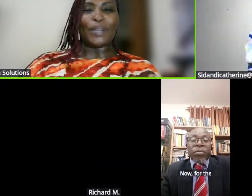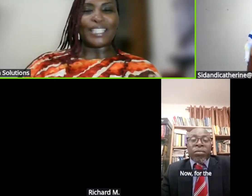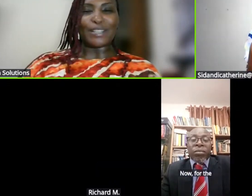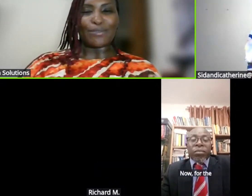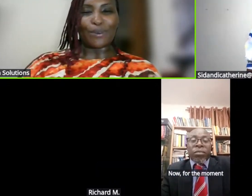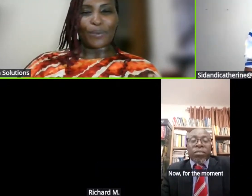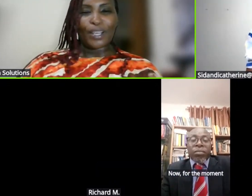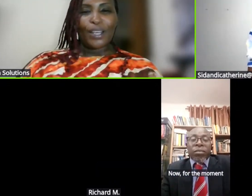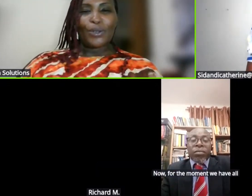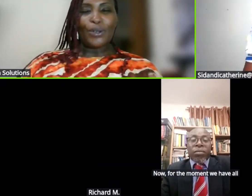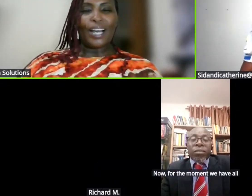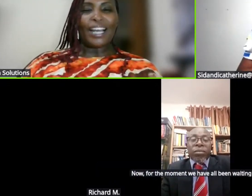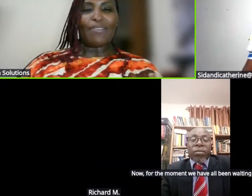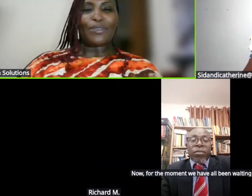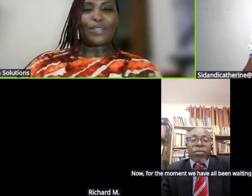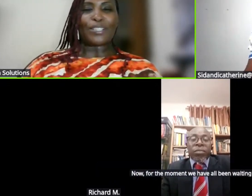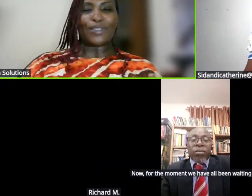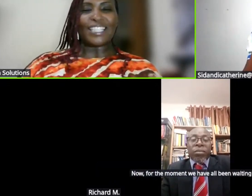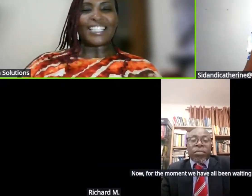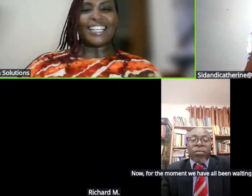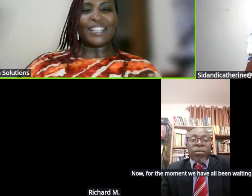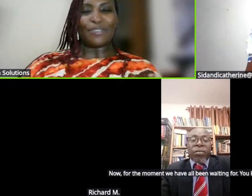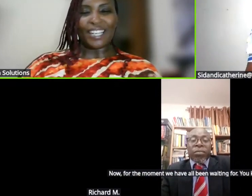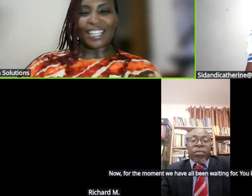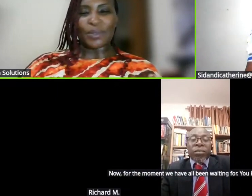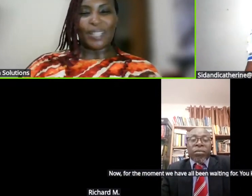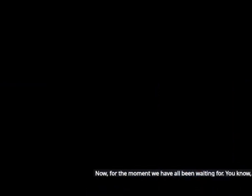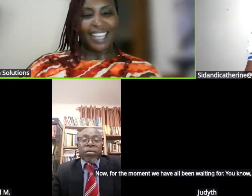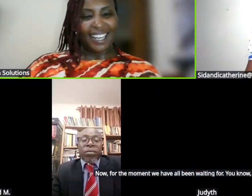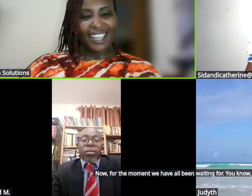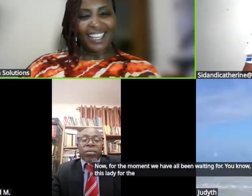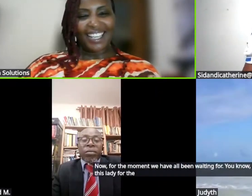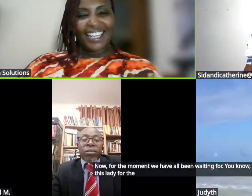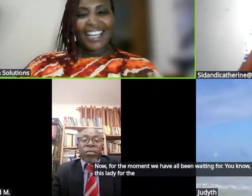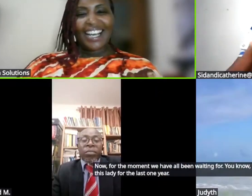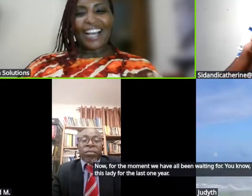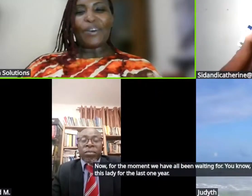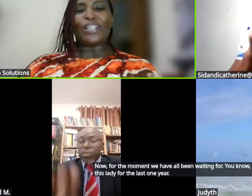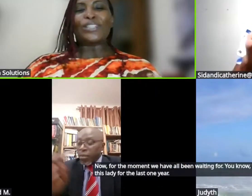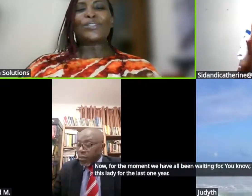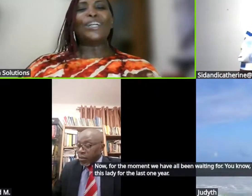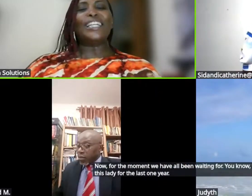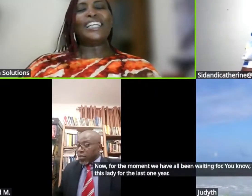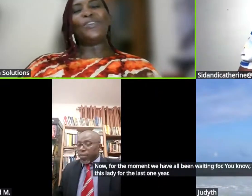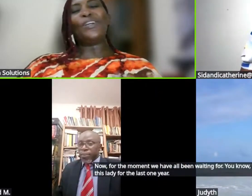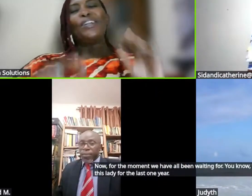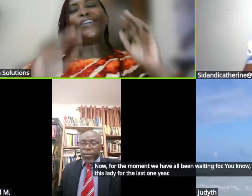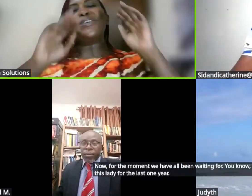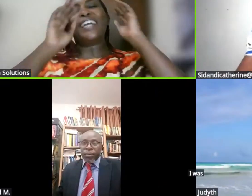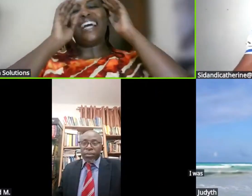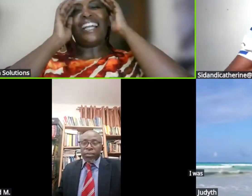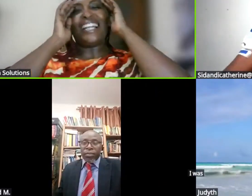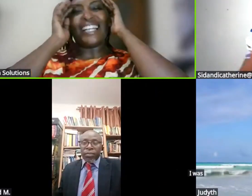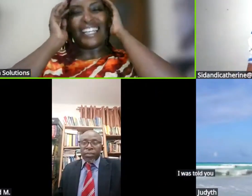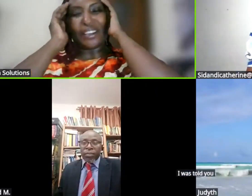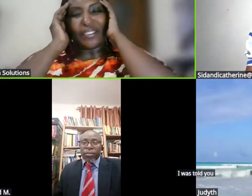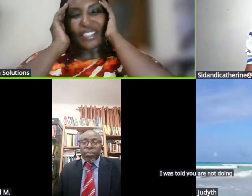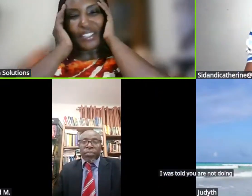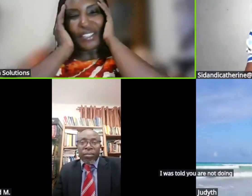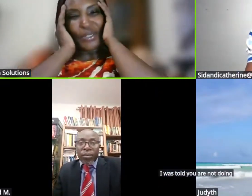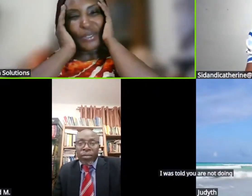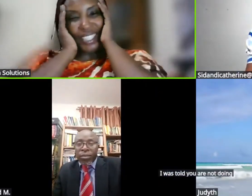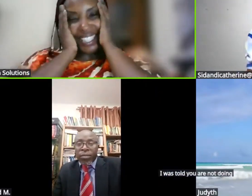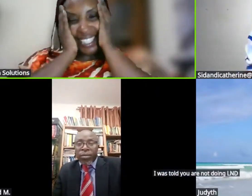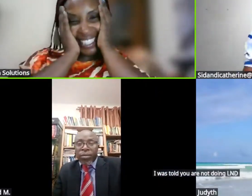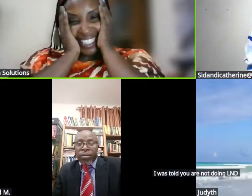been waiting for. You know, I have looked for this lady for the last 1 year. I was told you are not doing L&D if it's